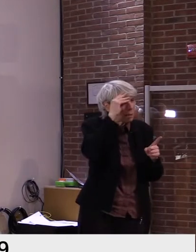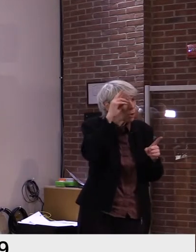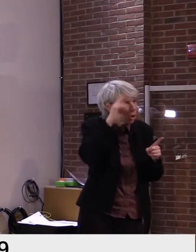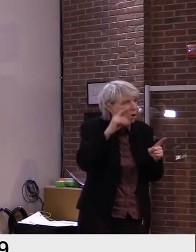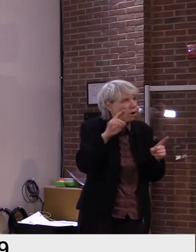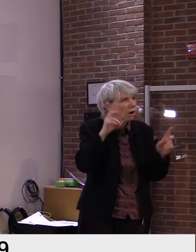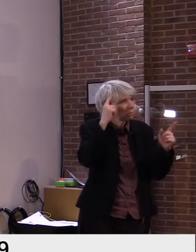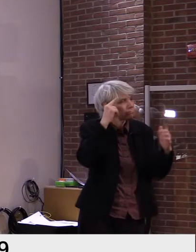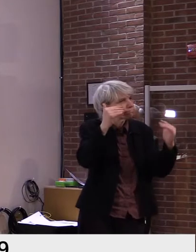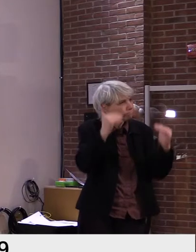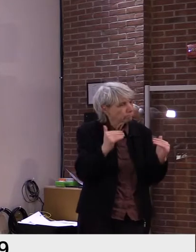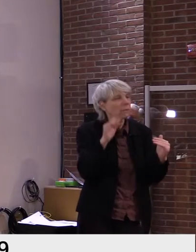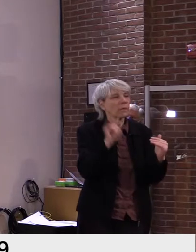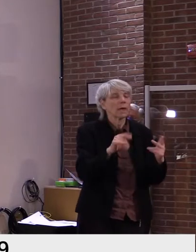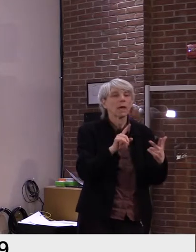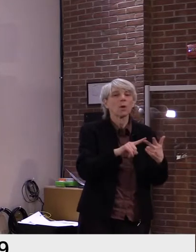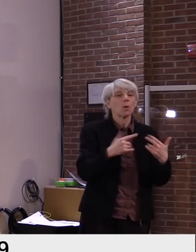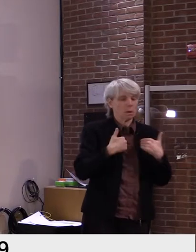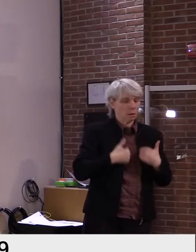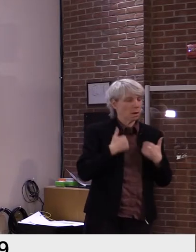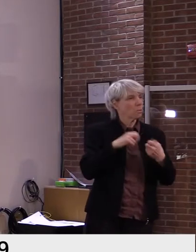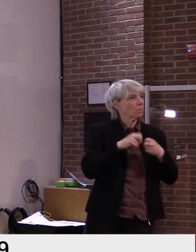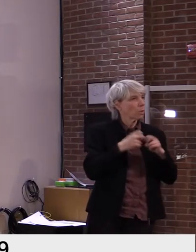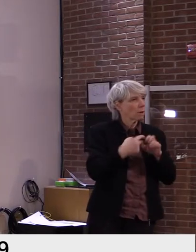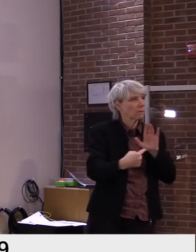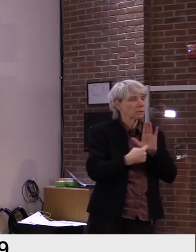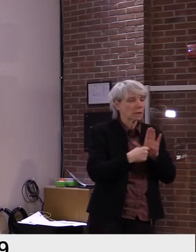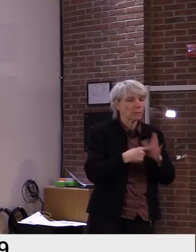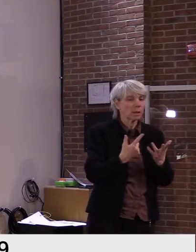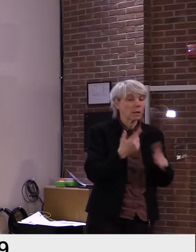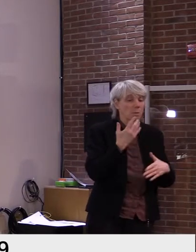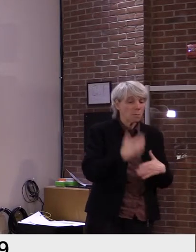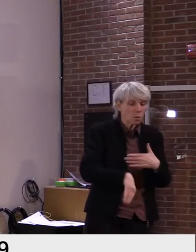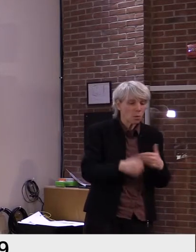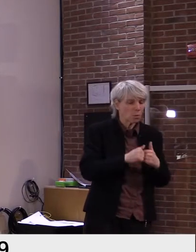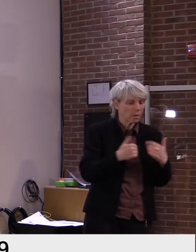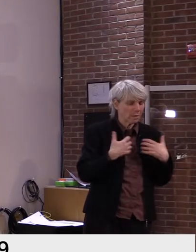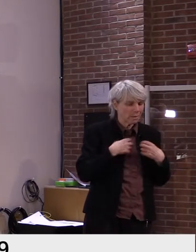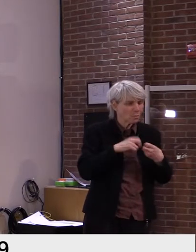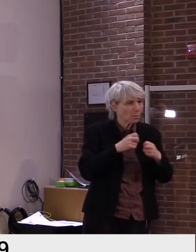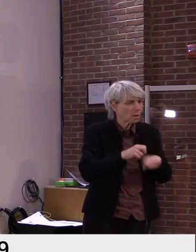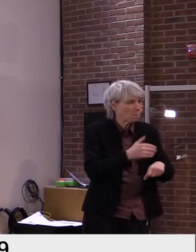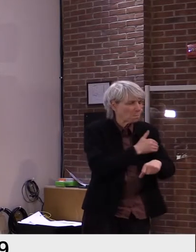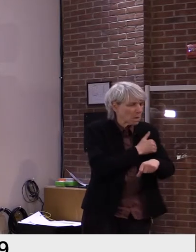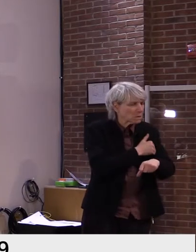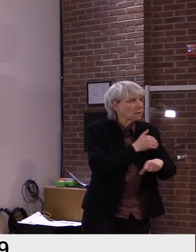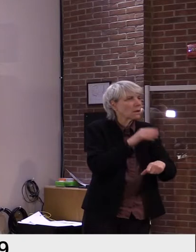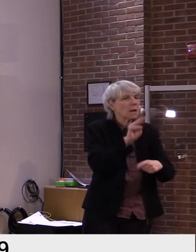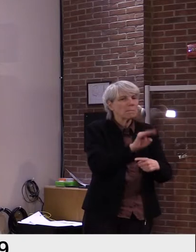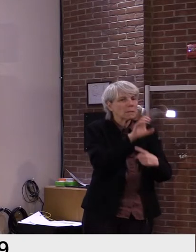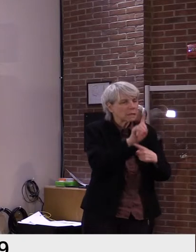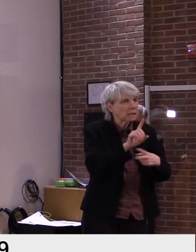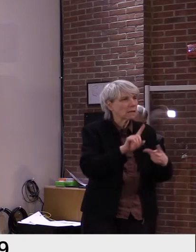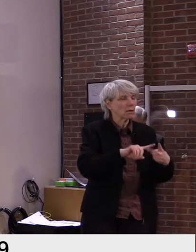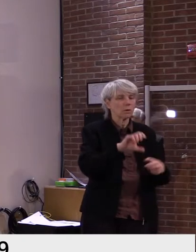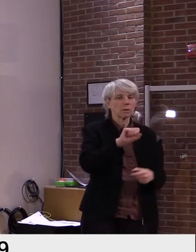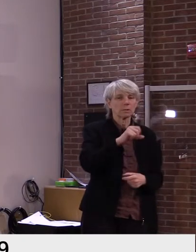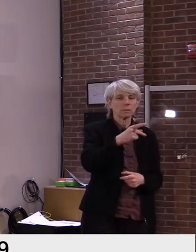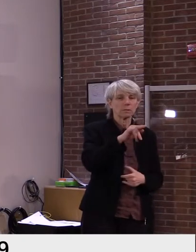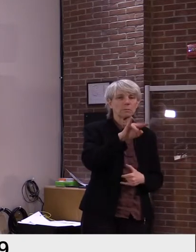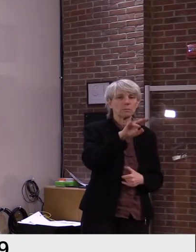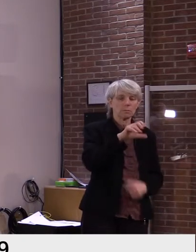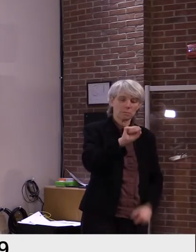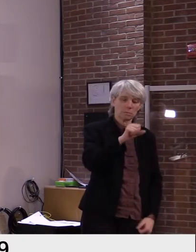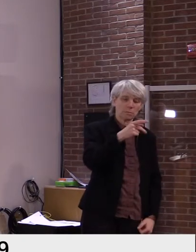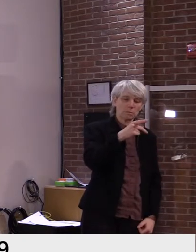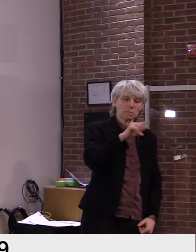disabilities that compromise lung function, such as neurologic and muscular conditions like muscular dystrophy, spina bifida, and